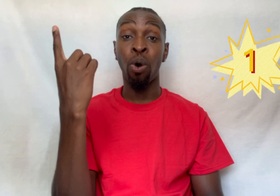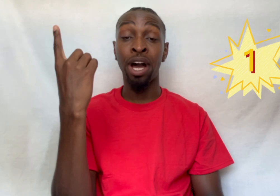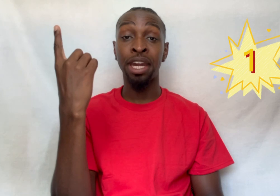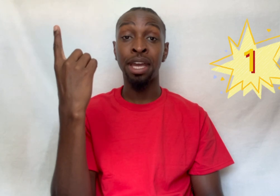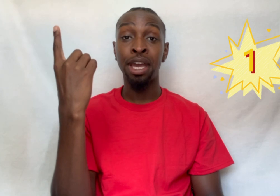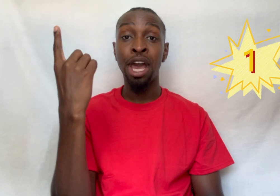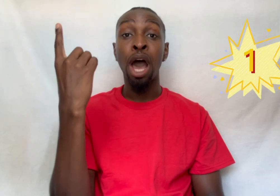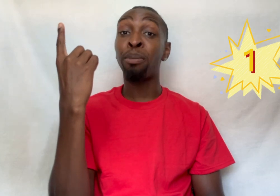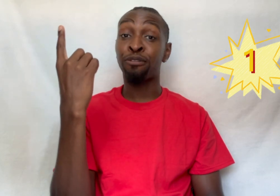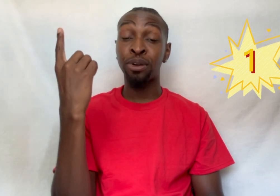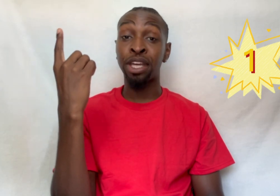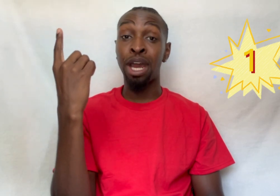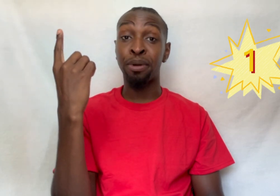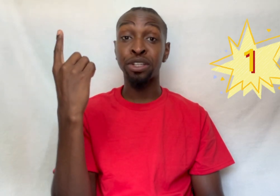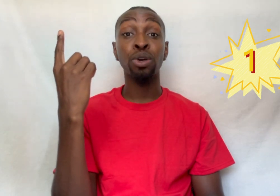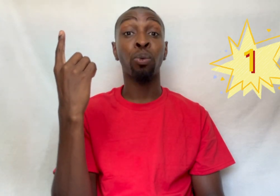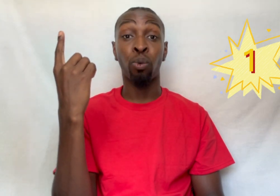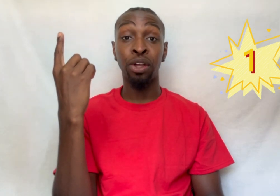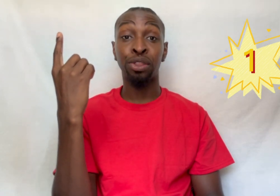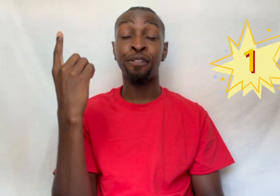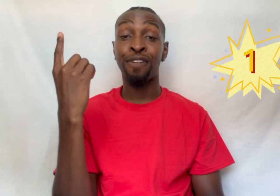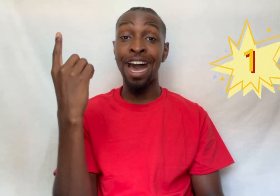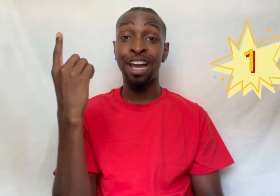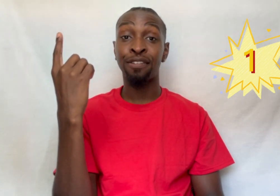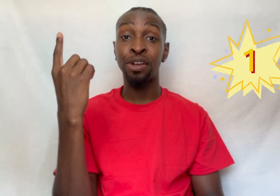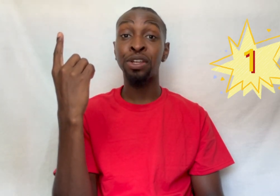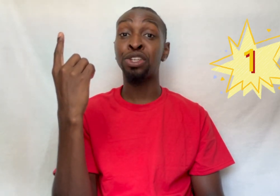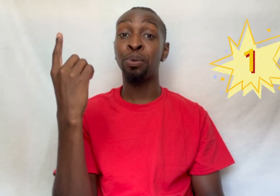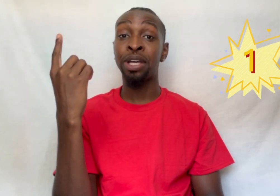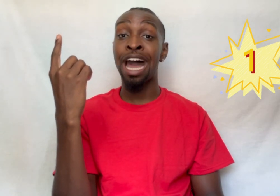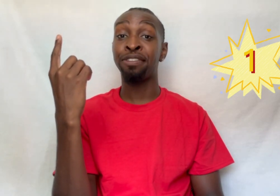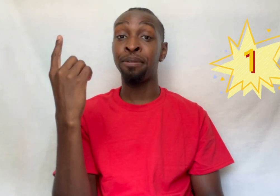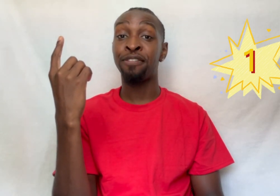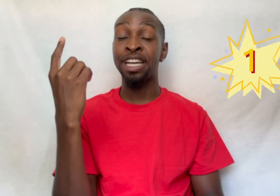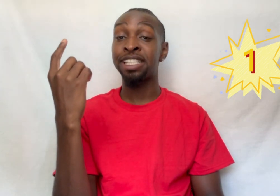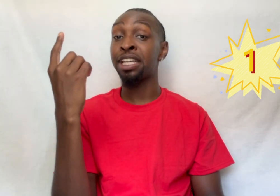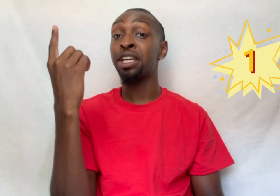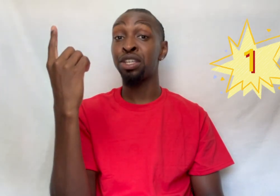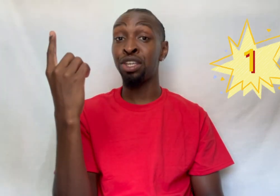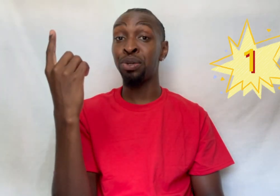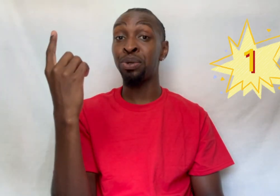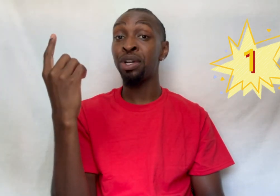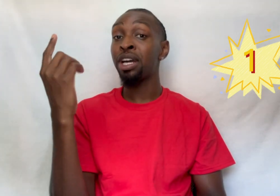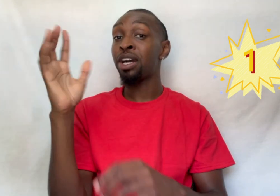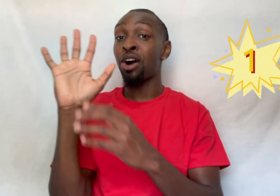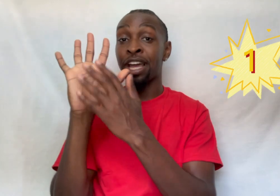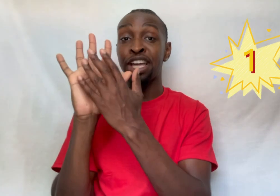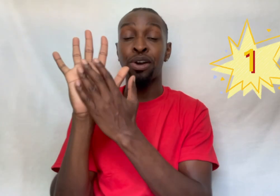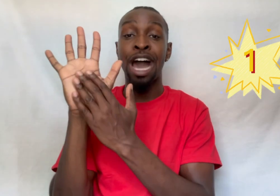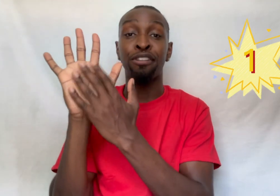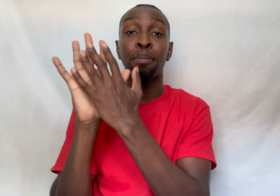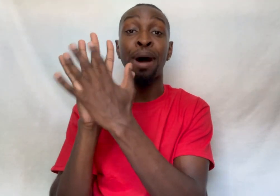1, but for the numbers 1 through 5, you would have them facing you. Okay, you'll have your